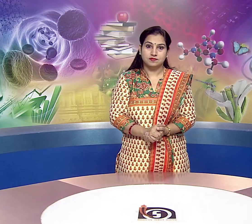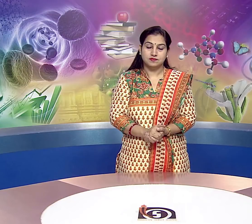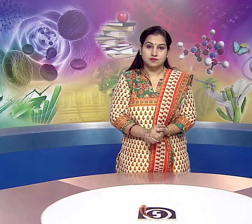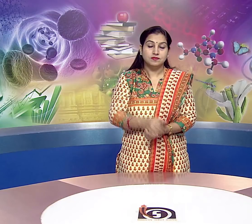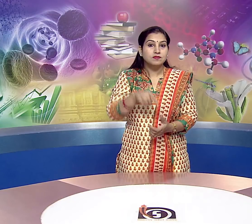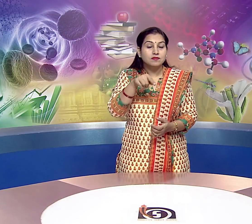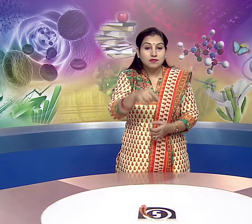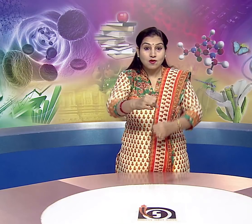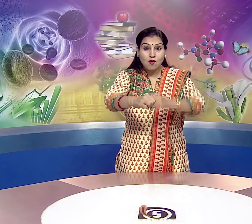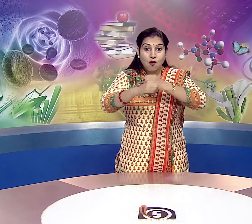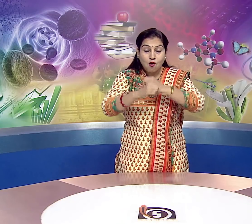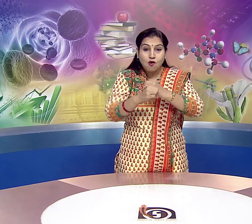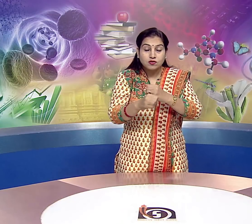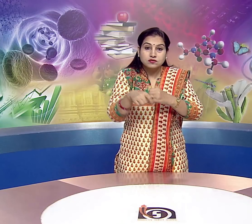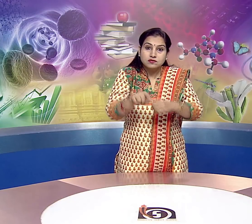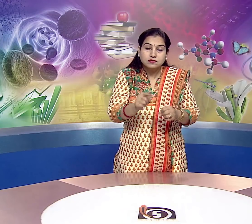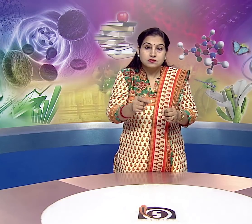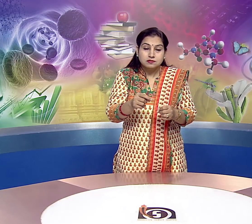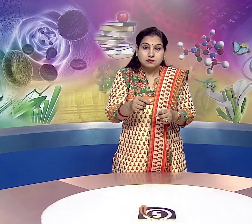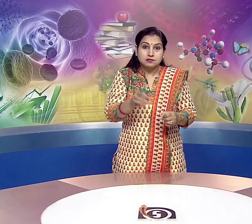it broke its reins and ran away.